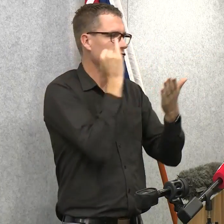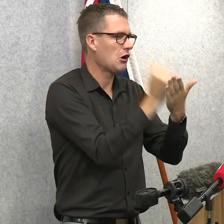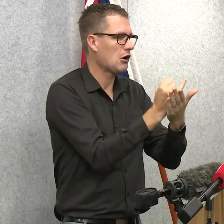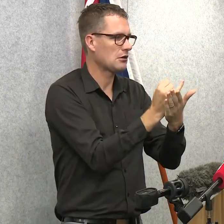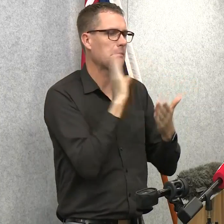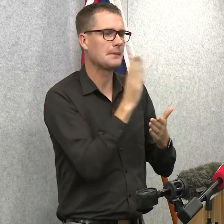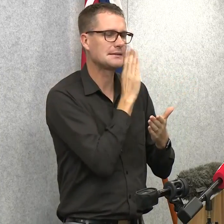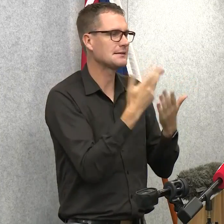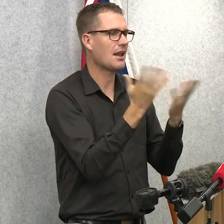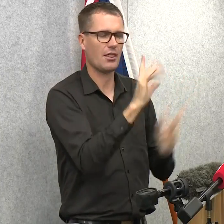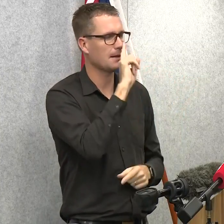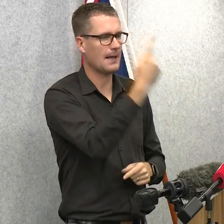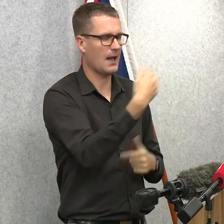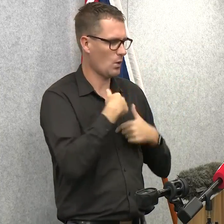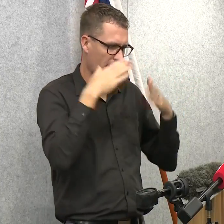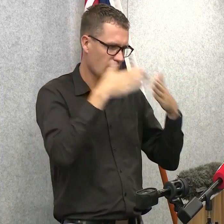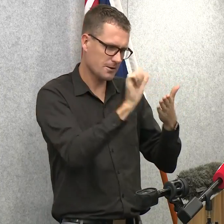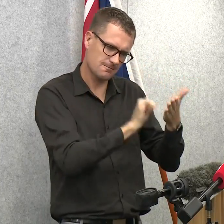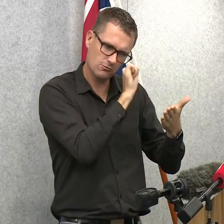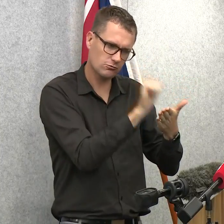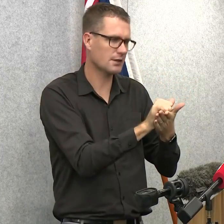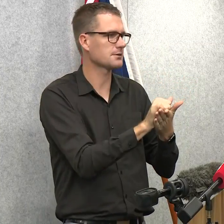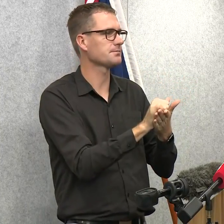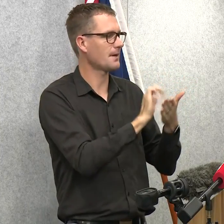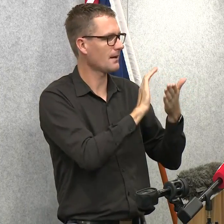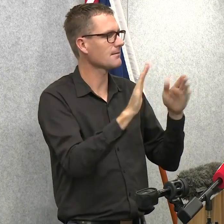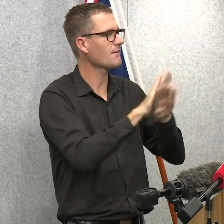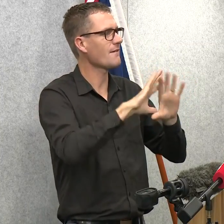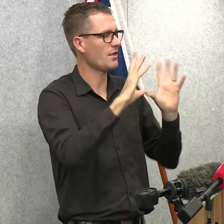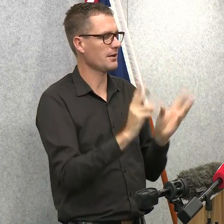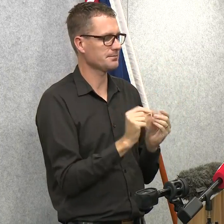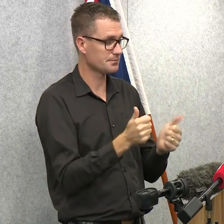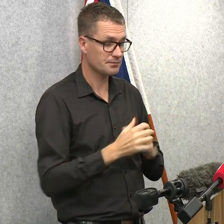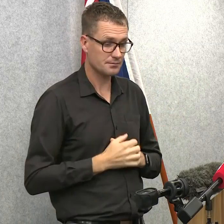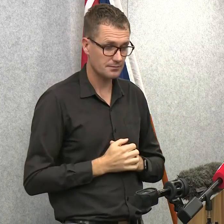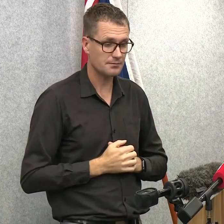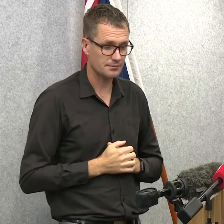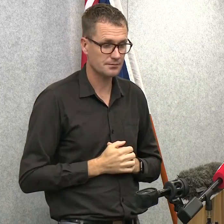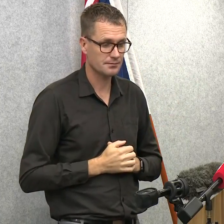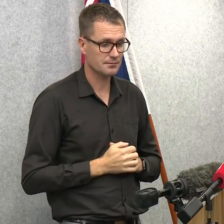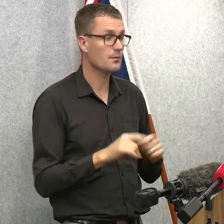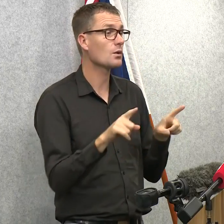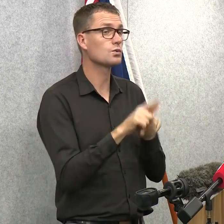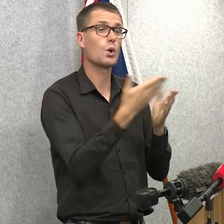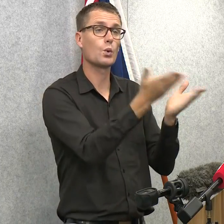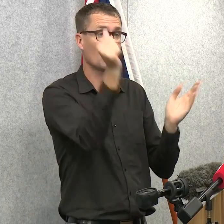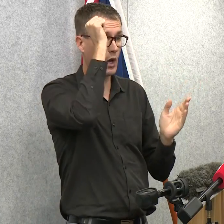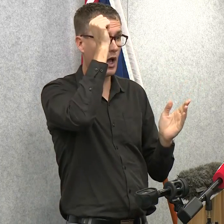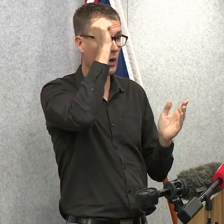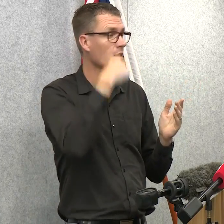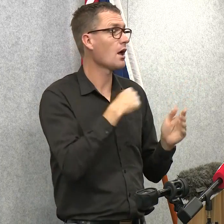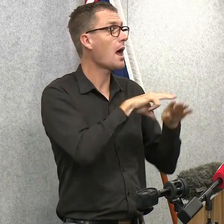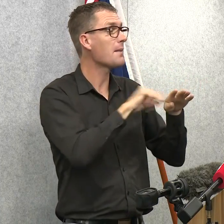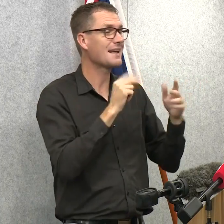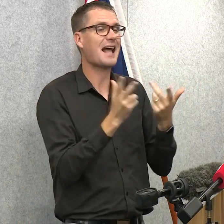Absolutely. As you all know, the other responsibility of the police